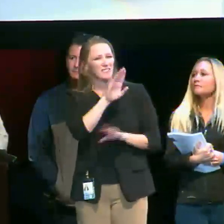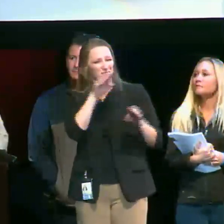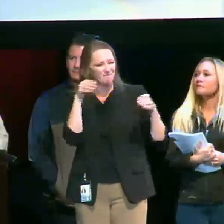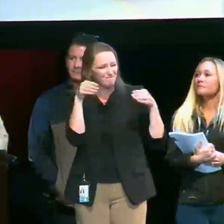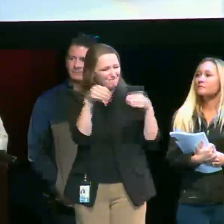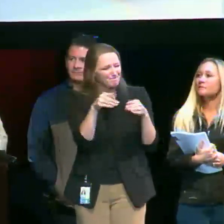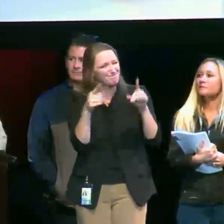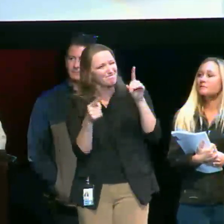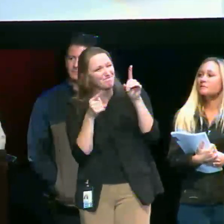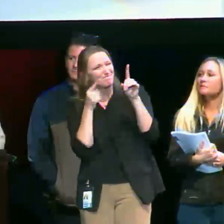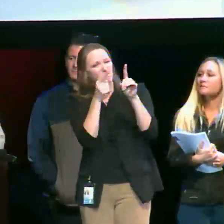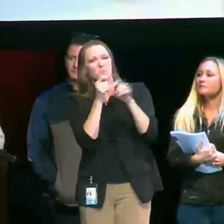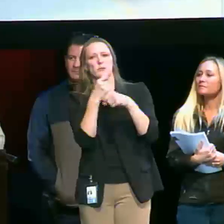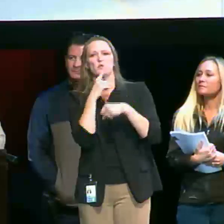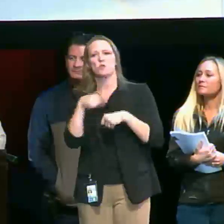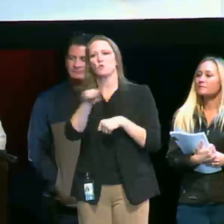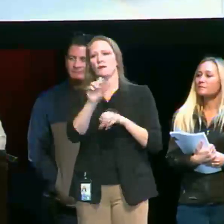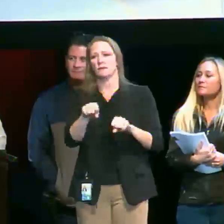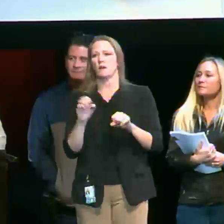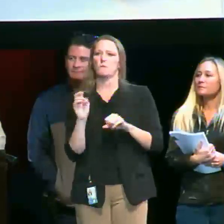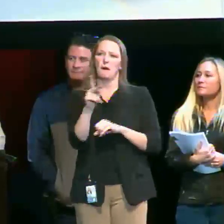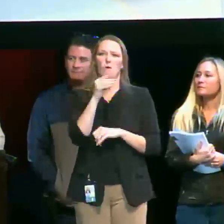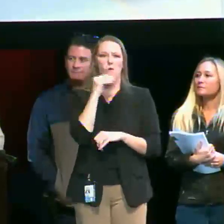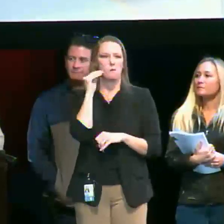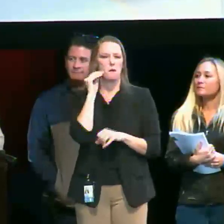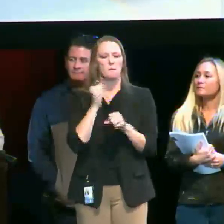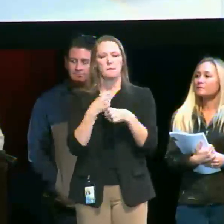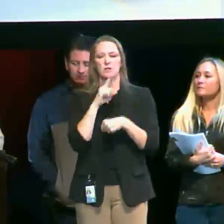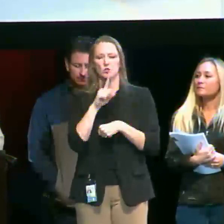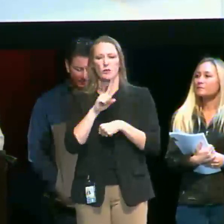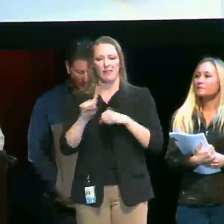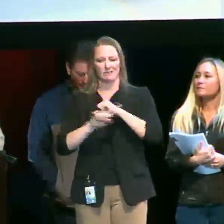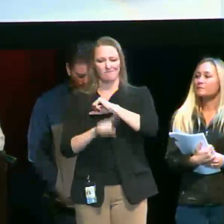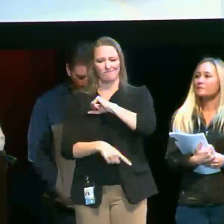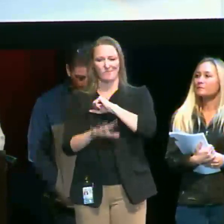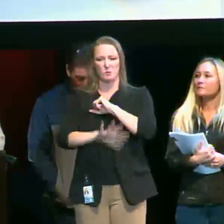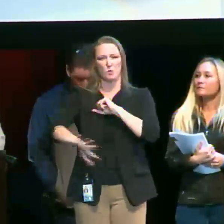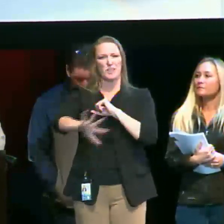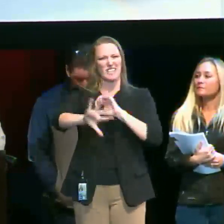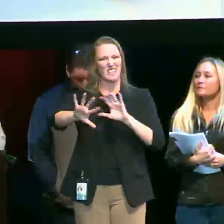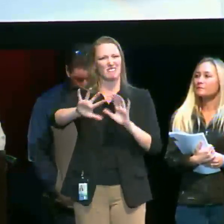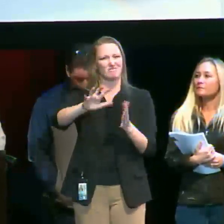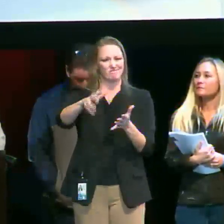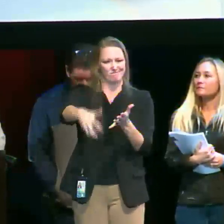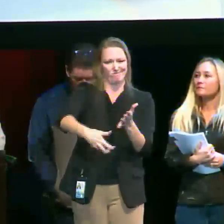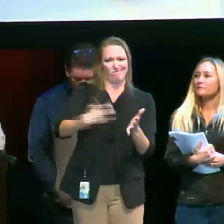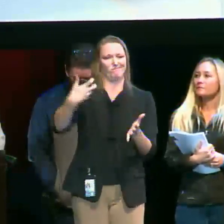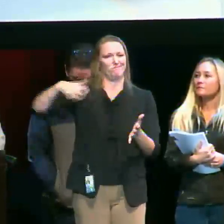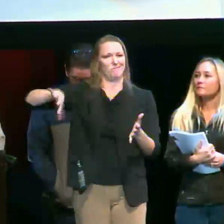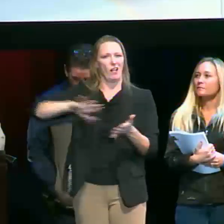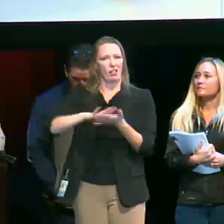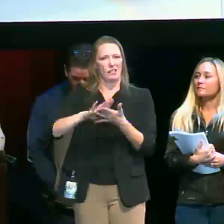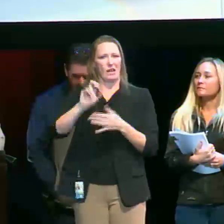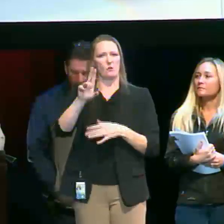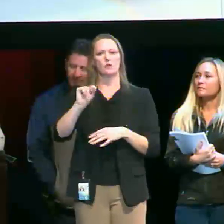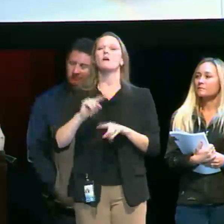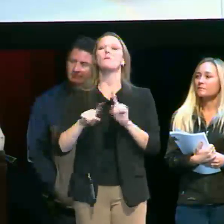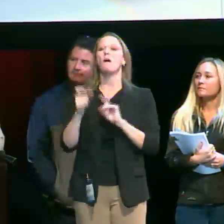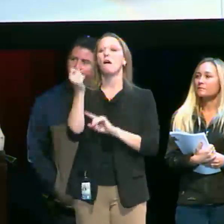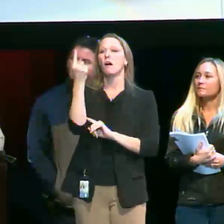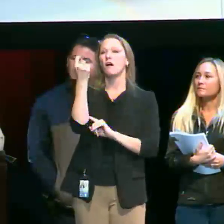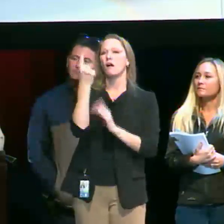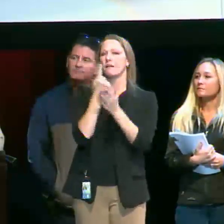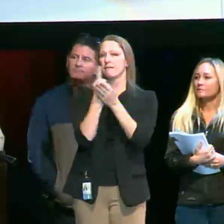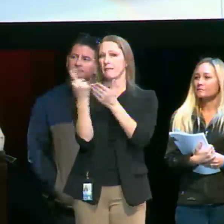home and making sure those debris basins are getting taken care of. But next week, we will be